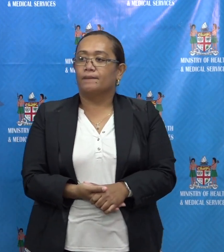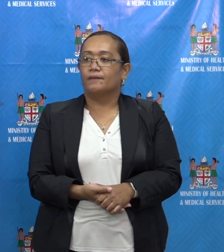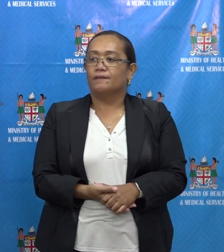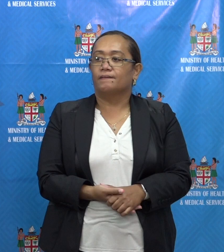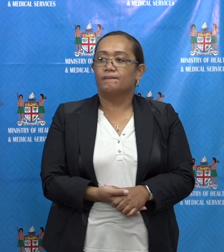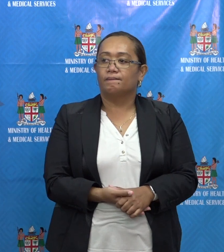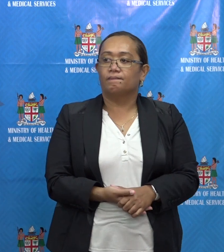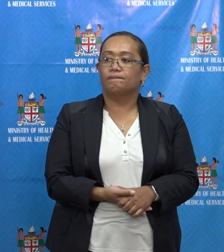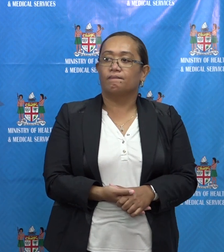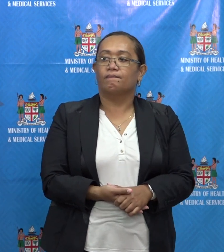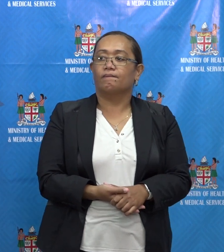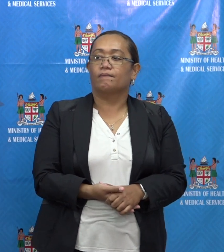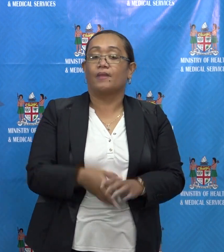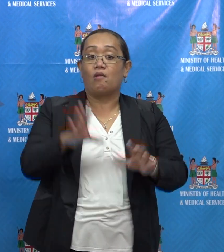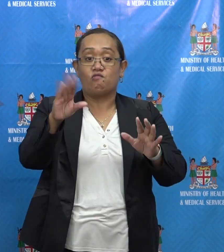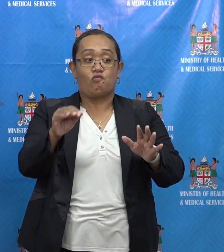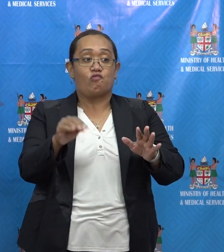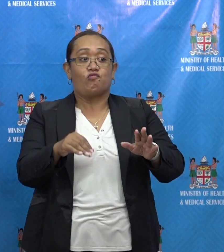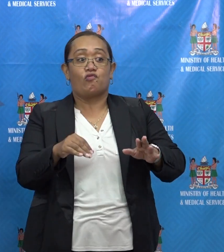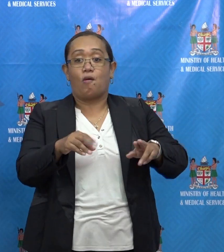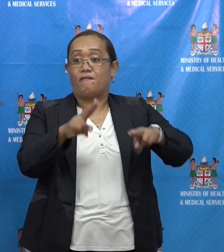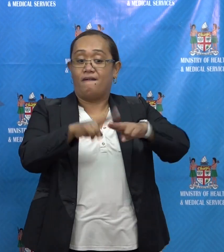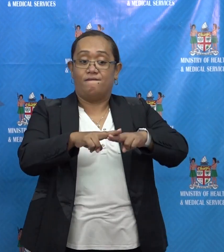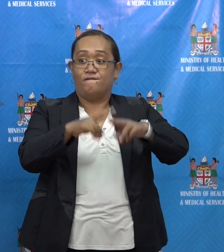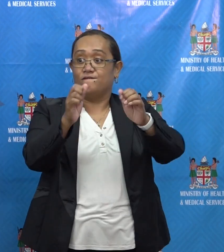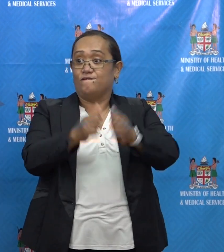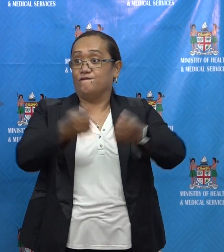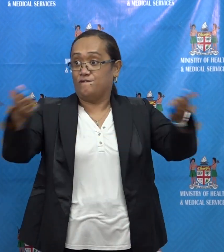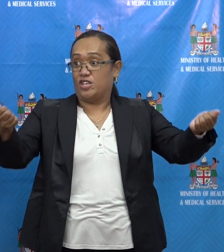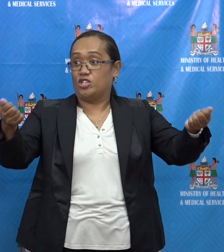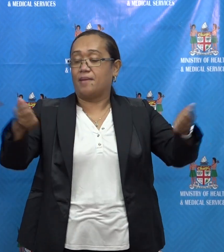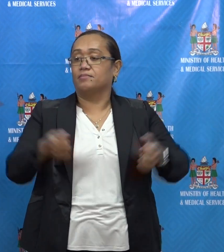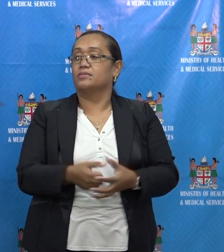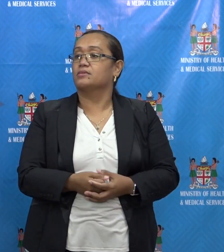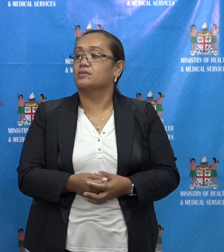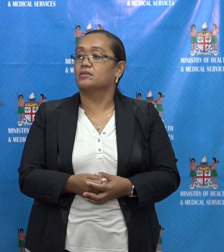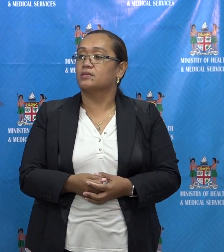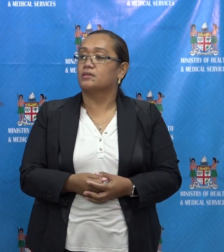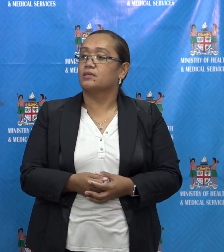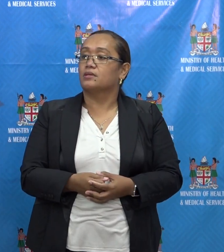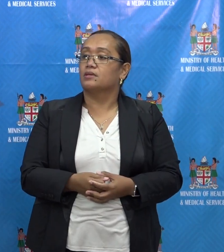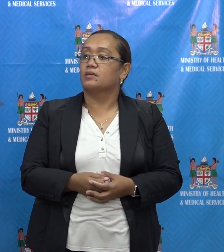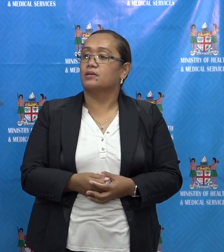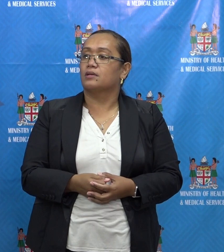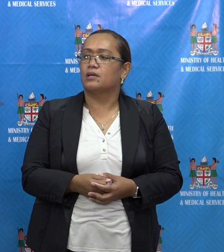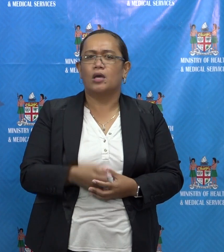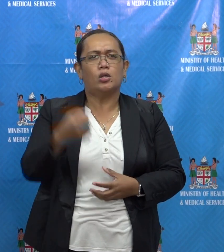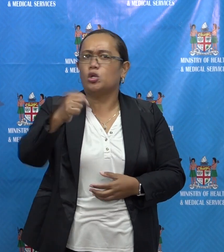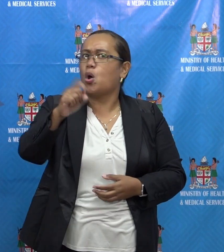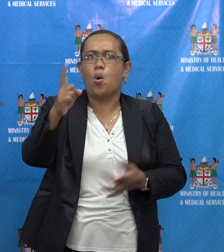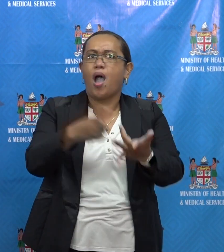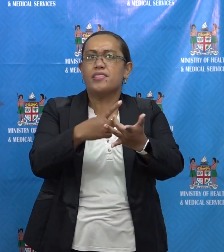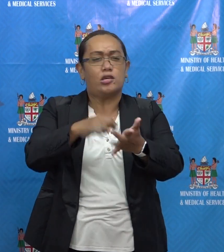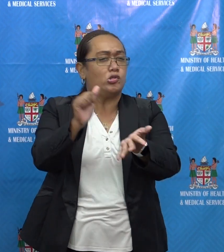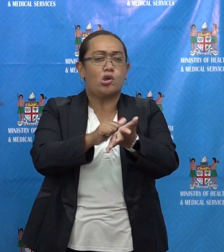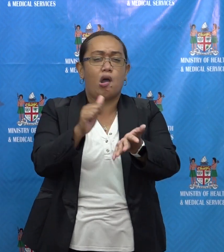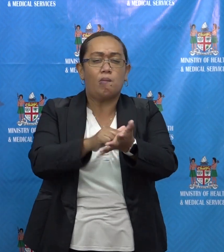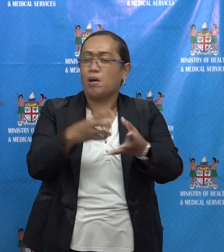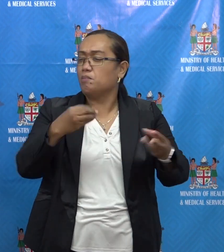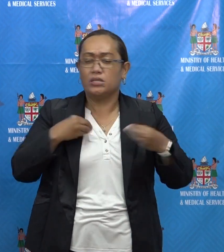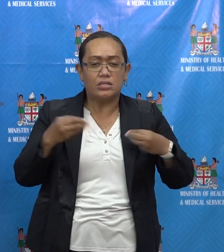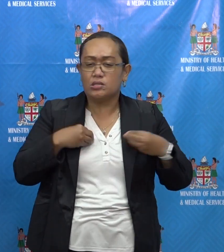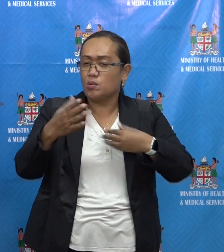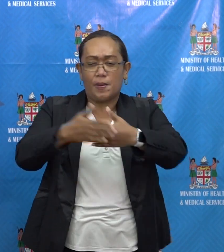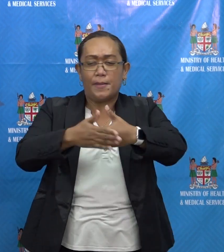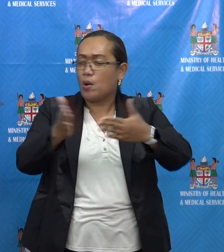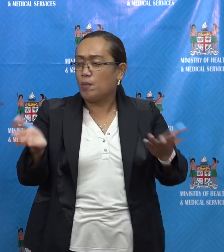Dr. Fong, Rakesh from Fiji Times. So you mentioned that no other shops and businesses should be open